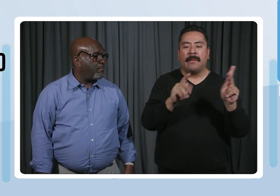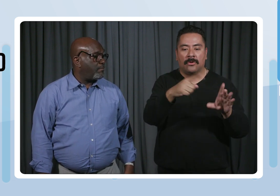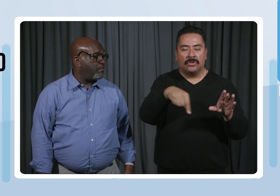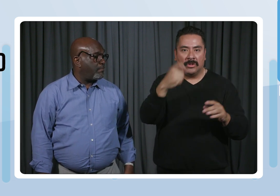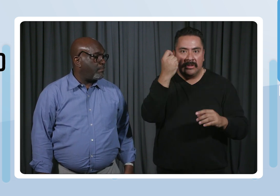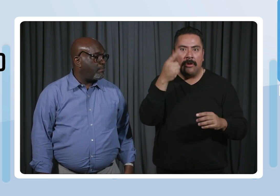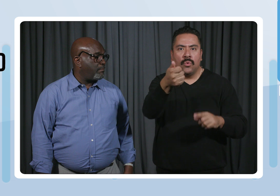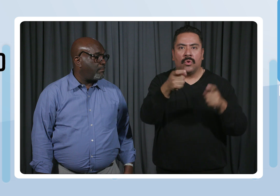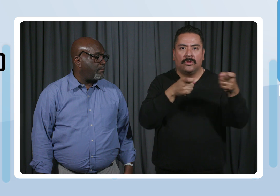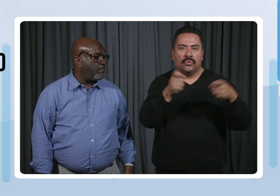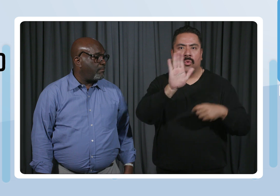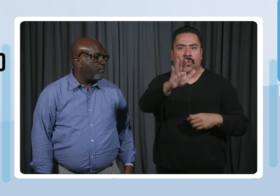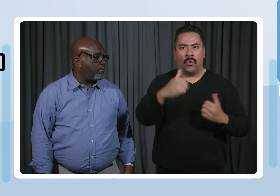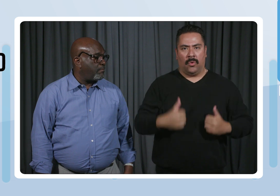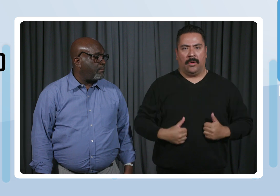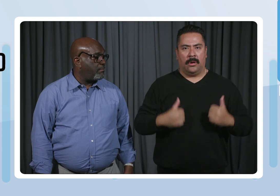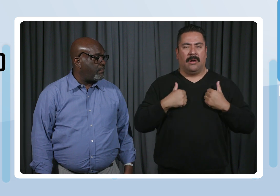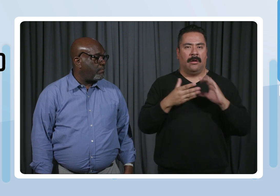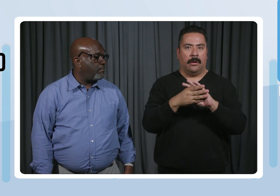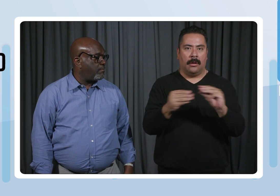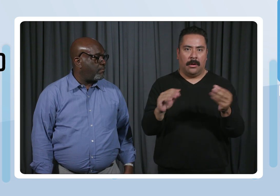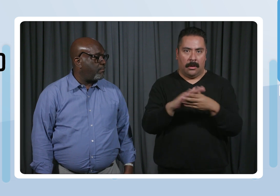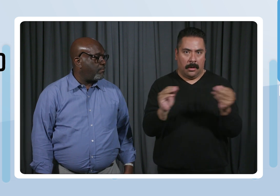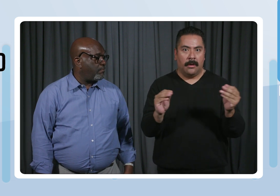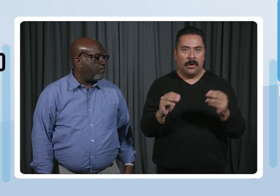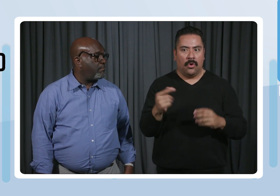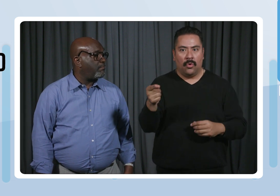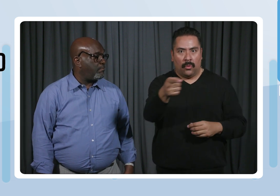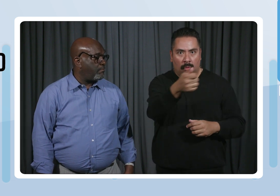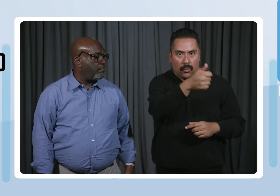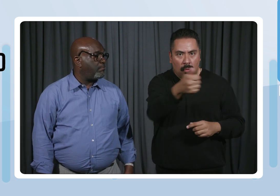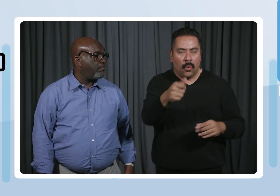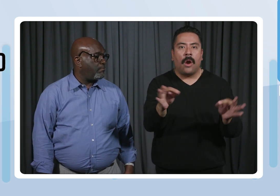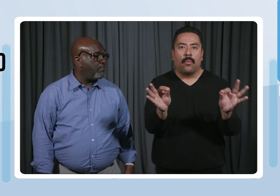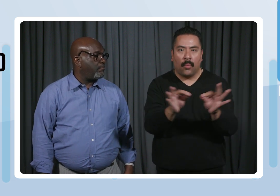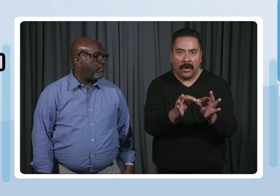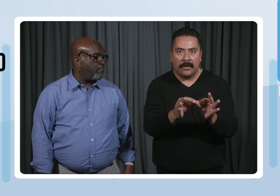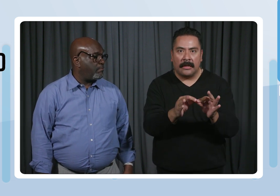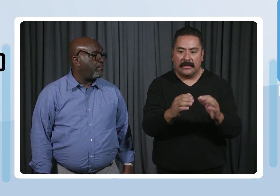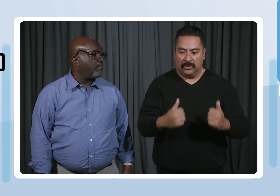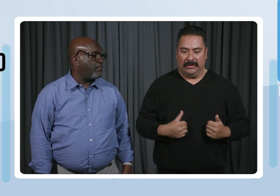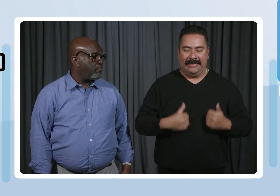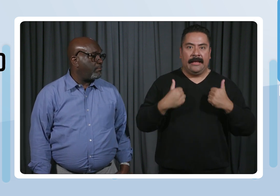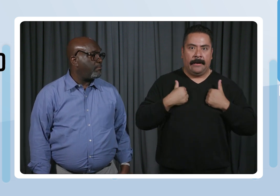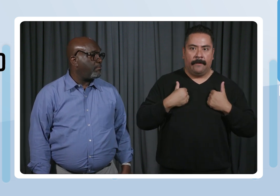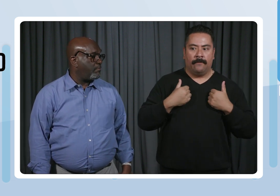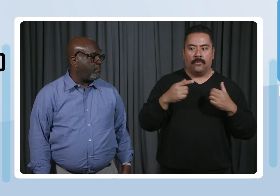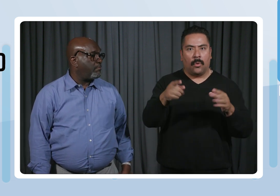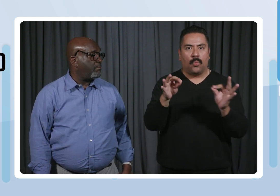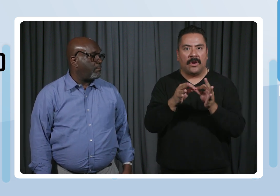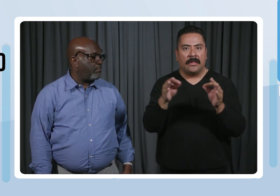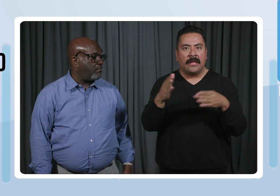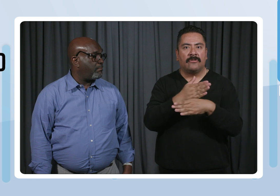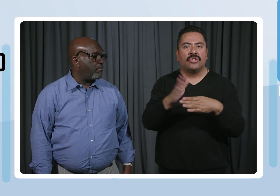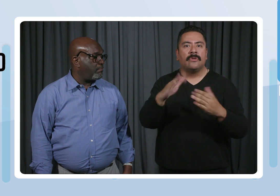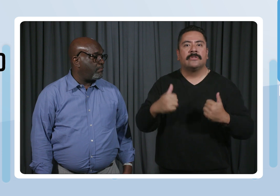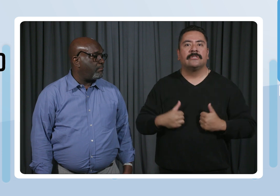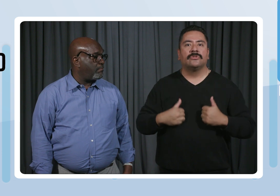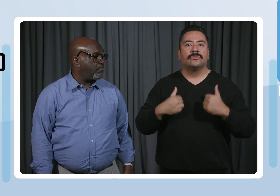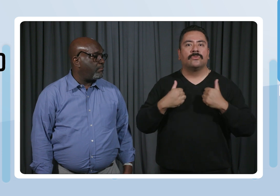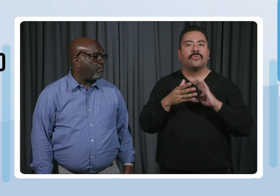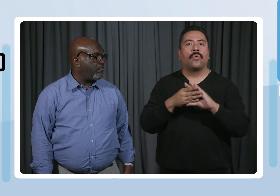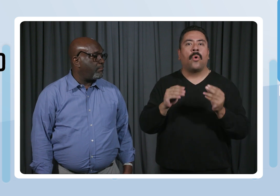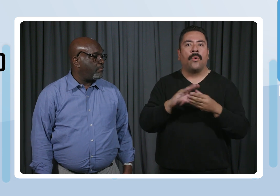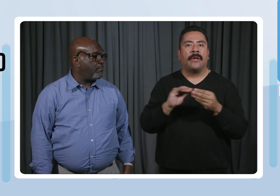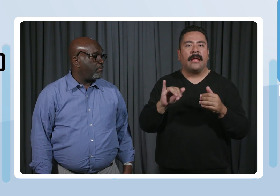your narrative and that you are worthy of taking up space and sharing your story as feels right to